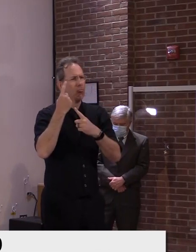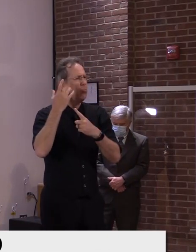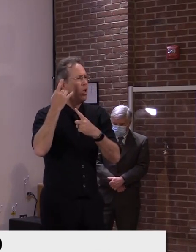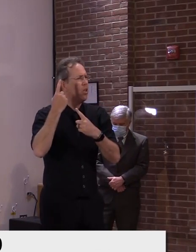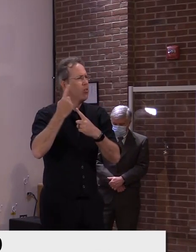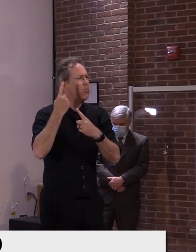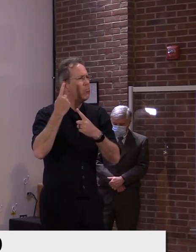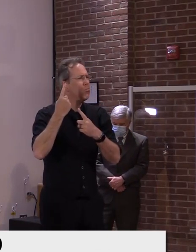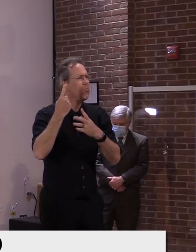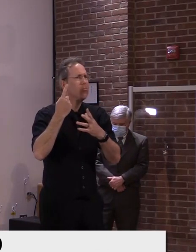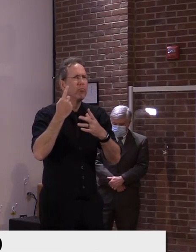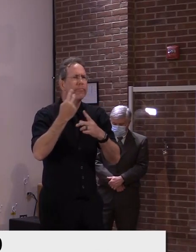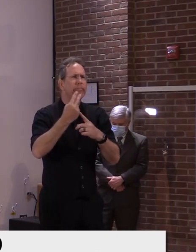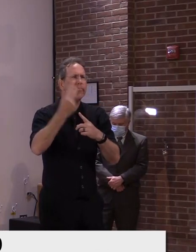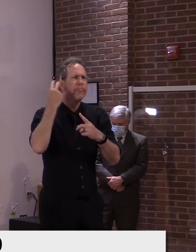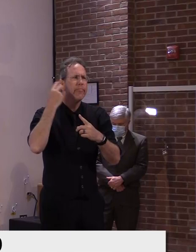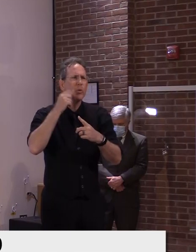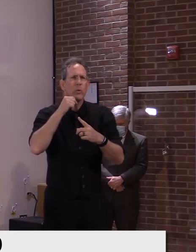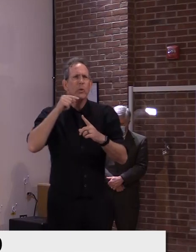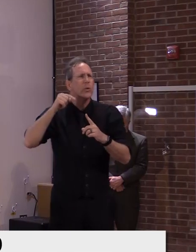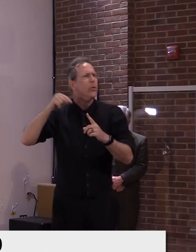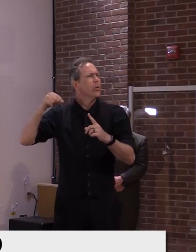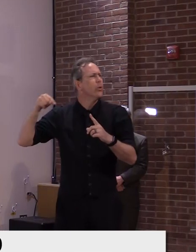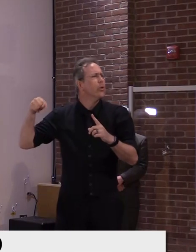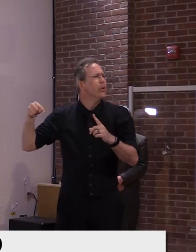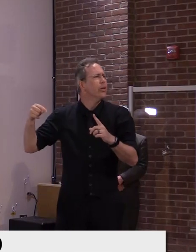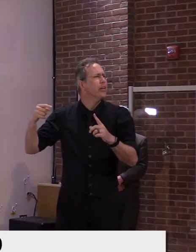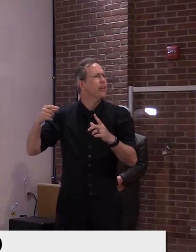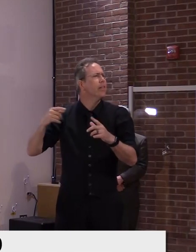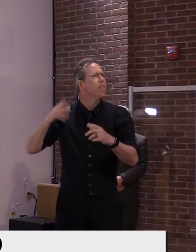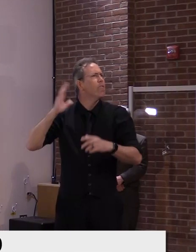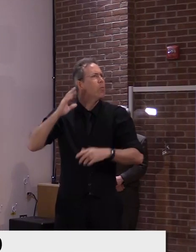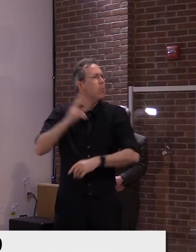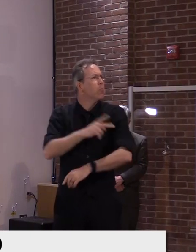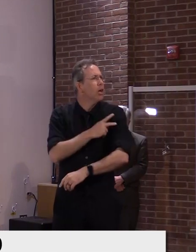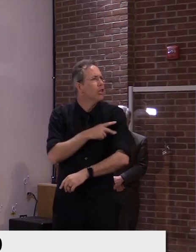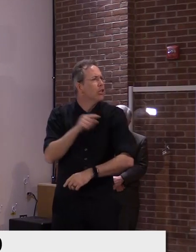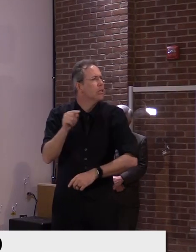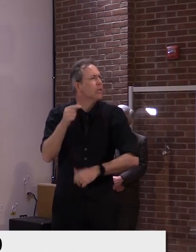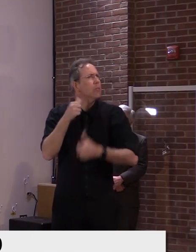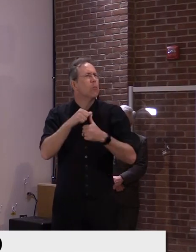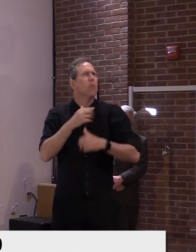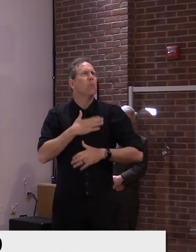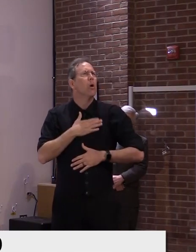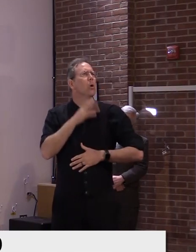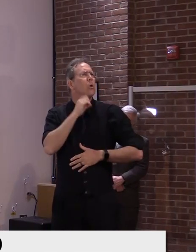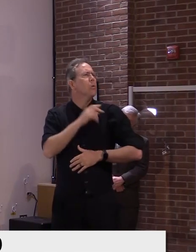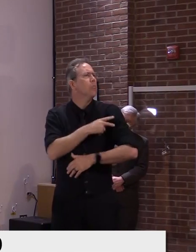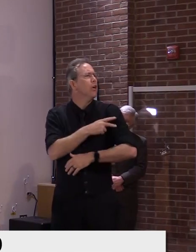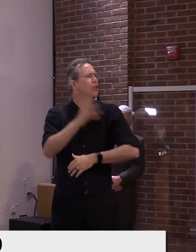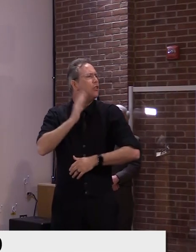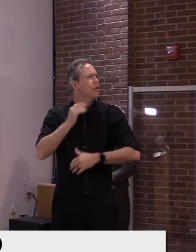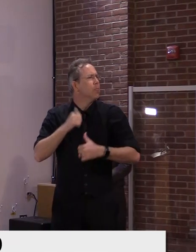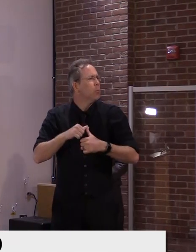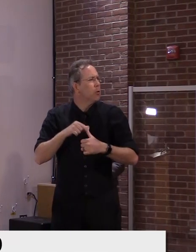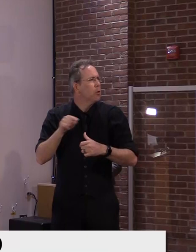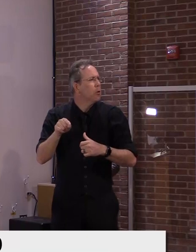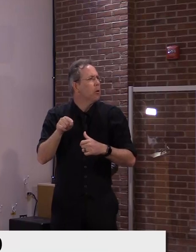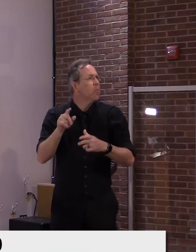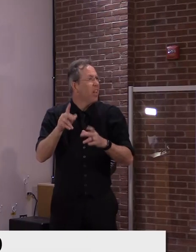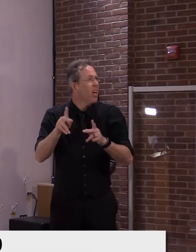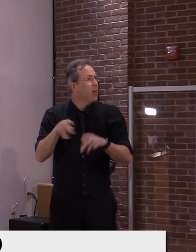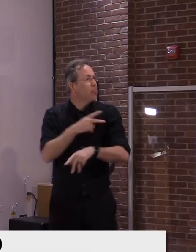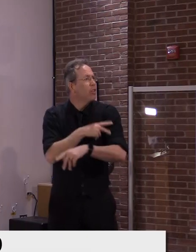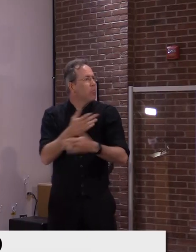say, I wonder if Mrs. So-and-so was actually a case of this new syndrome. Let me go back and look at her chart. Let me forward it to the